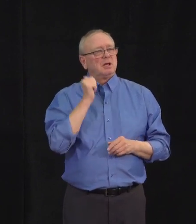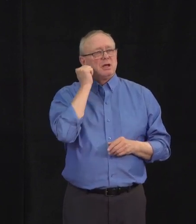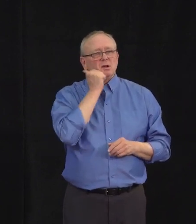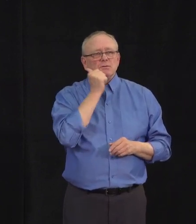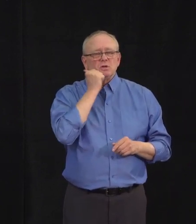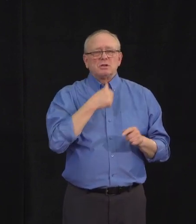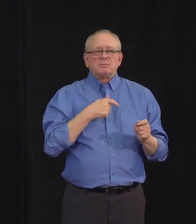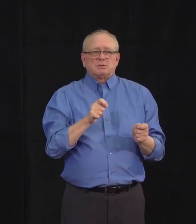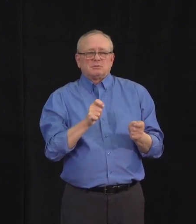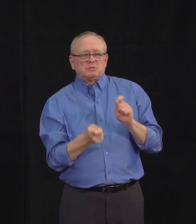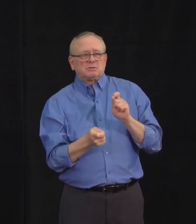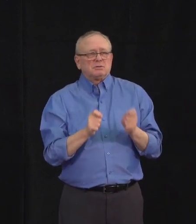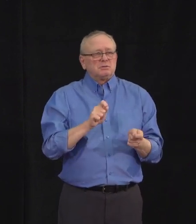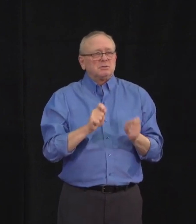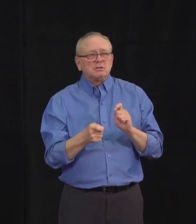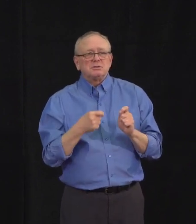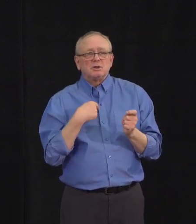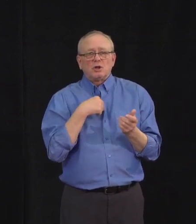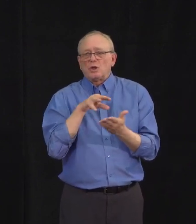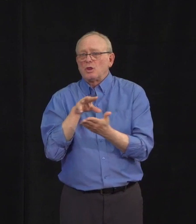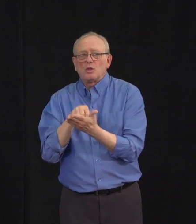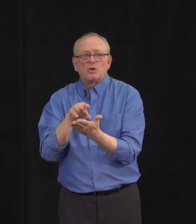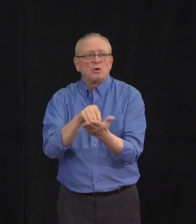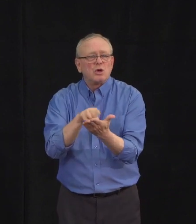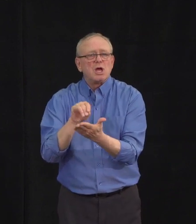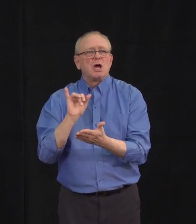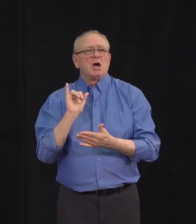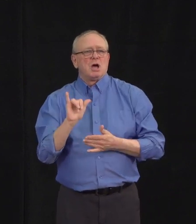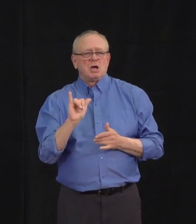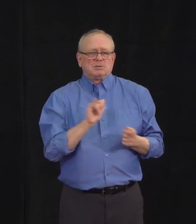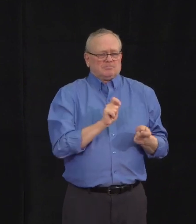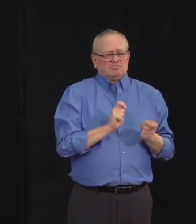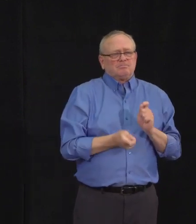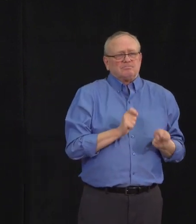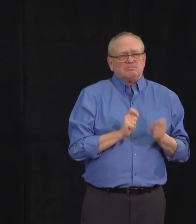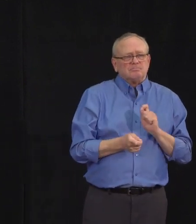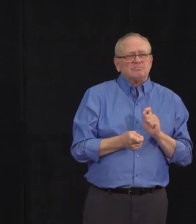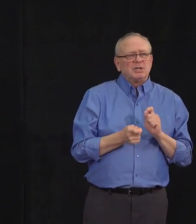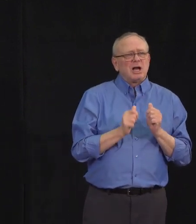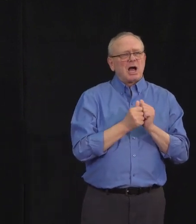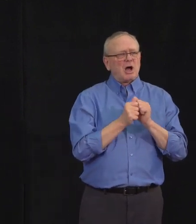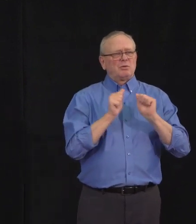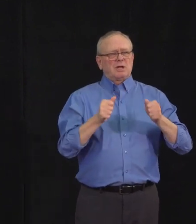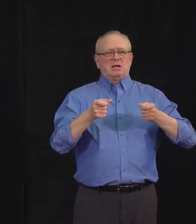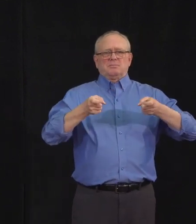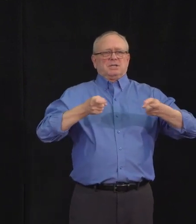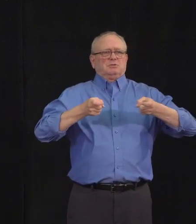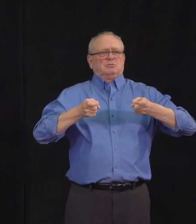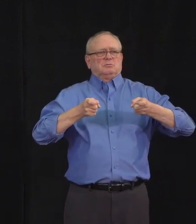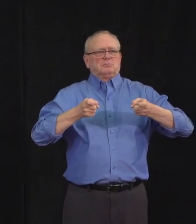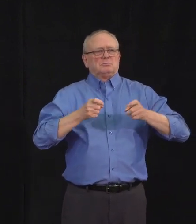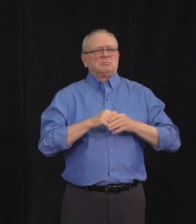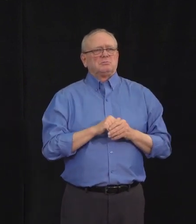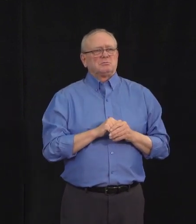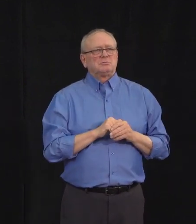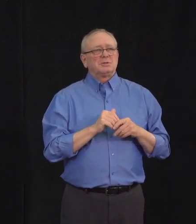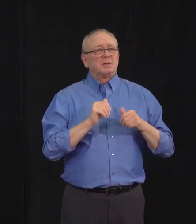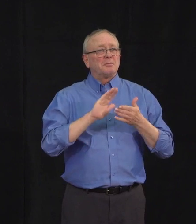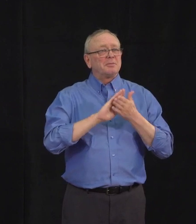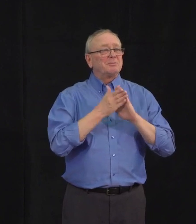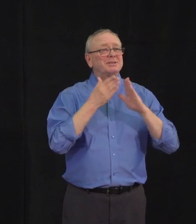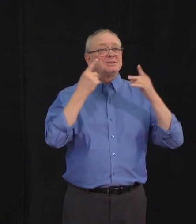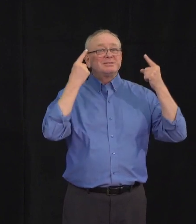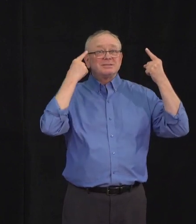about this virus as new information becomes available. Effective outbreak coordination depends on close coordination